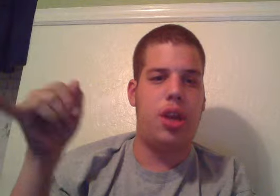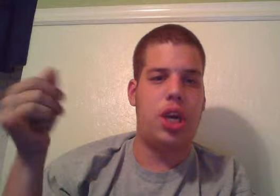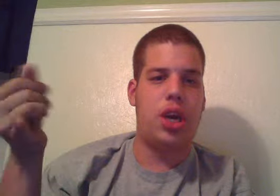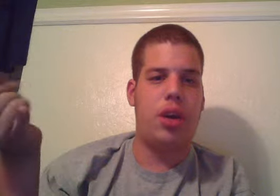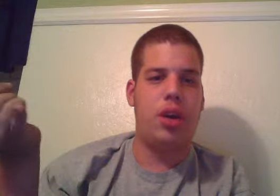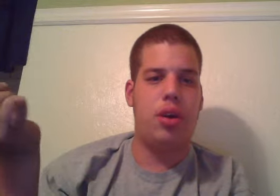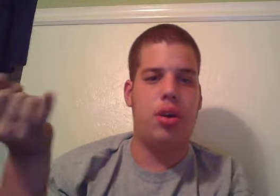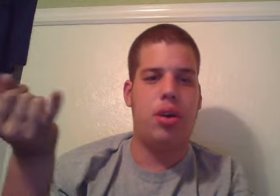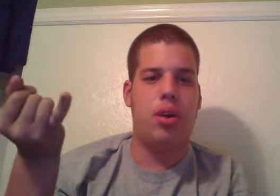J.